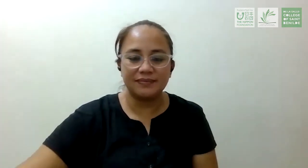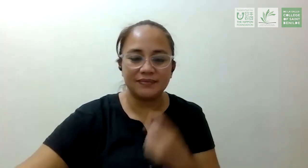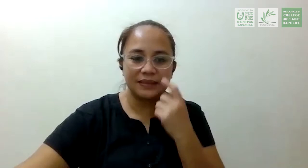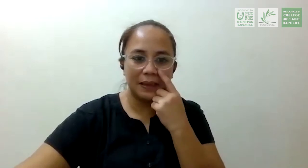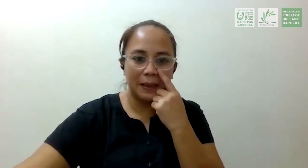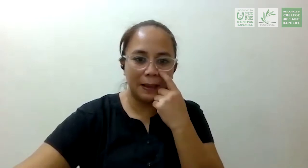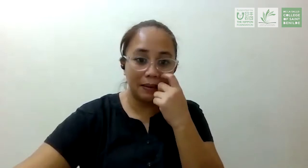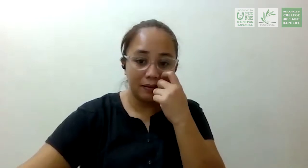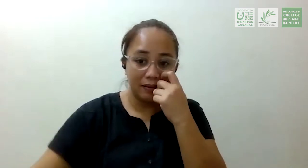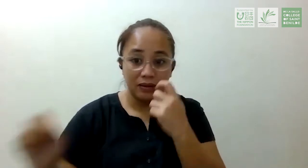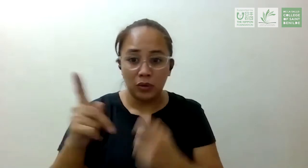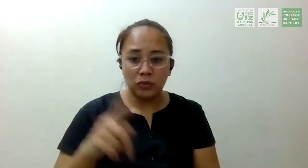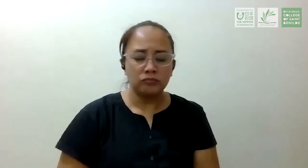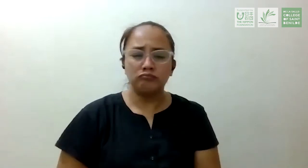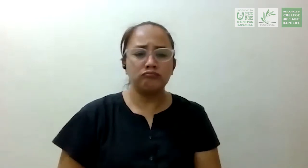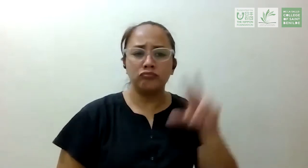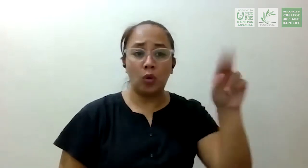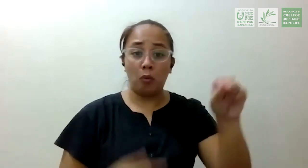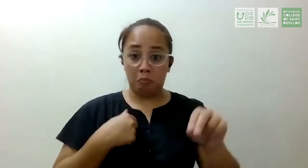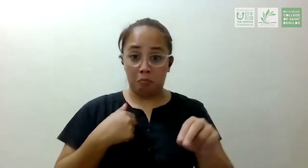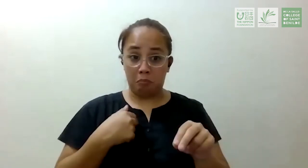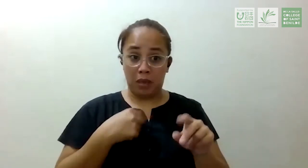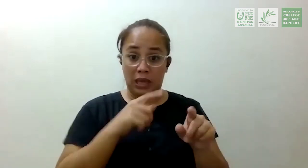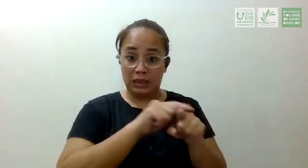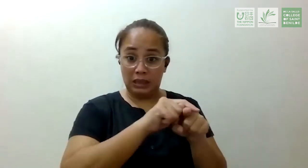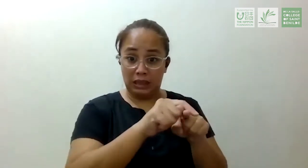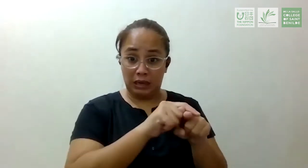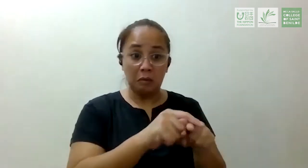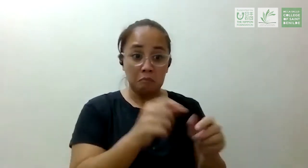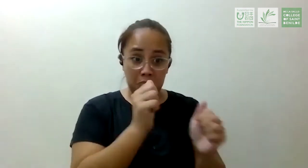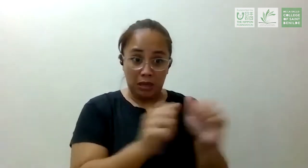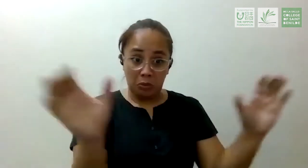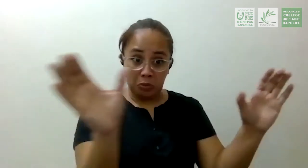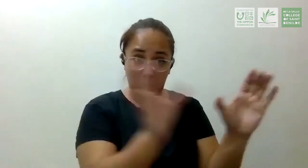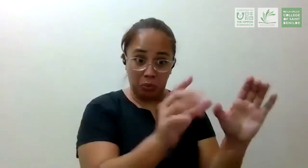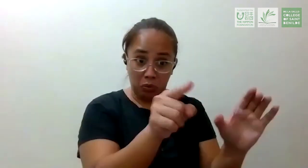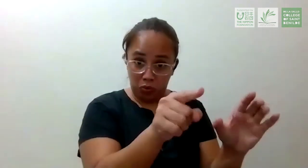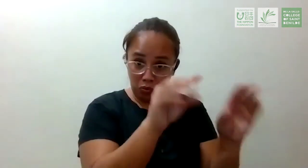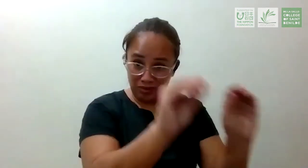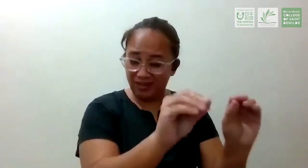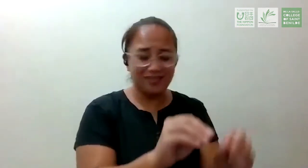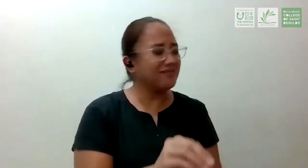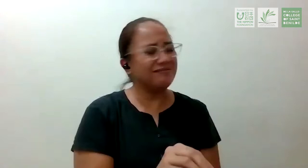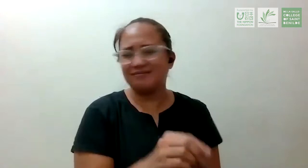Okay, so no, my training doesn't certify you to teach.